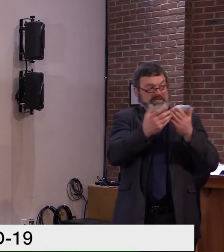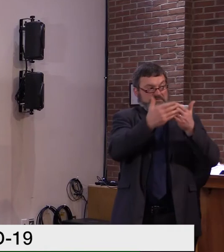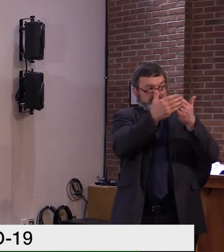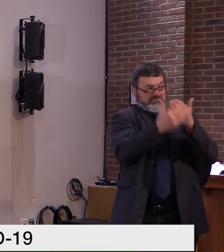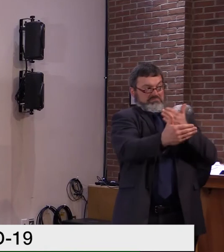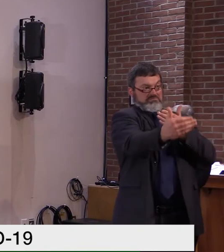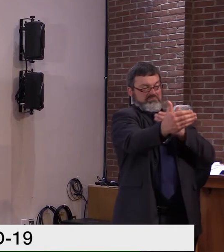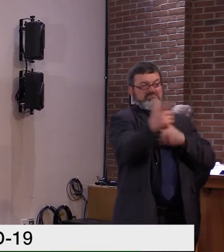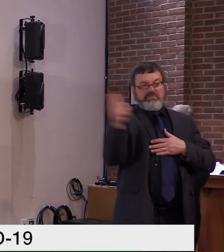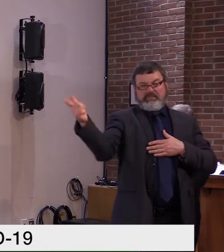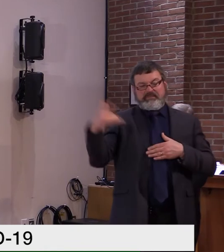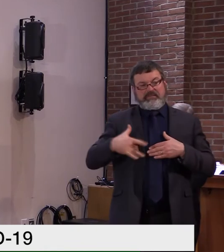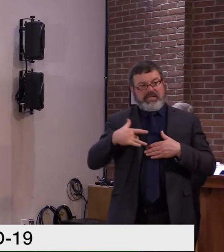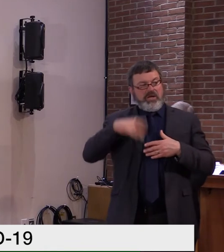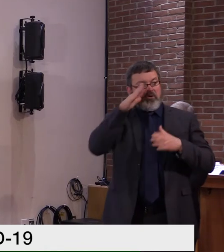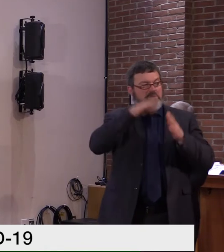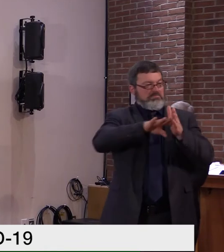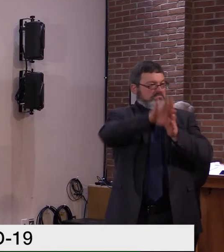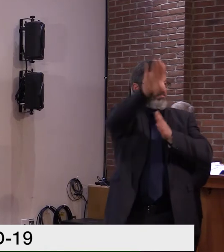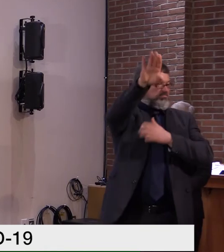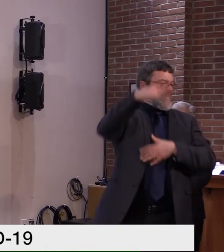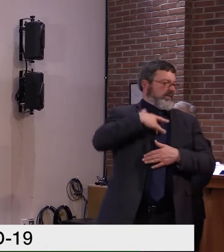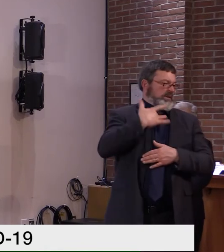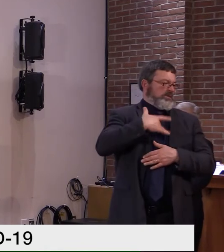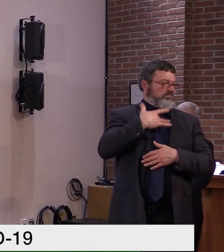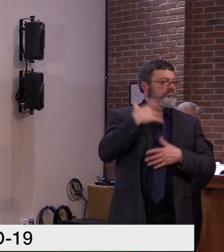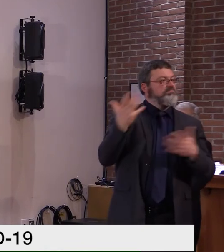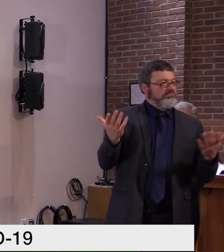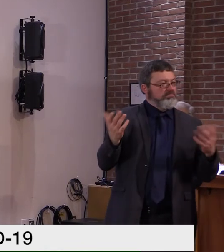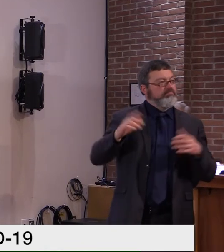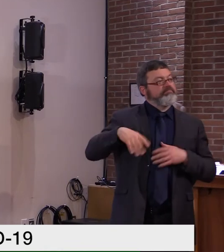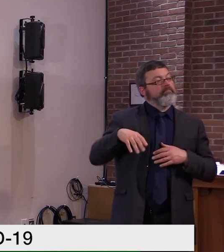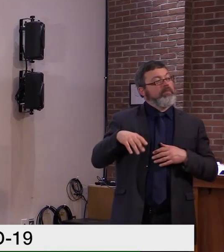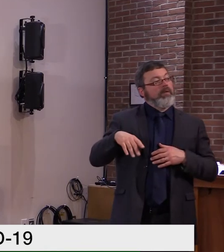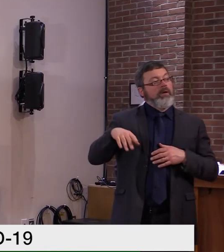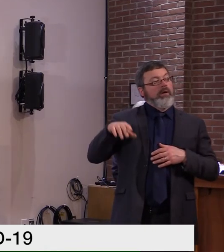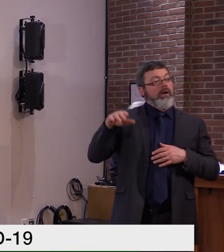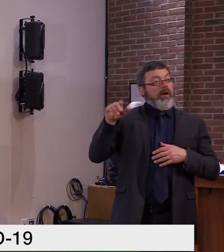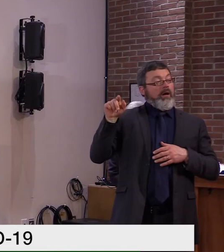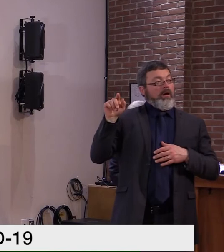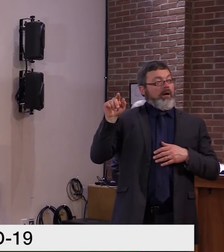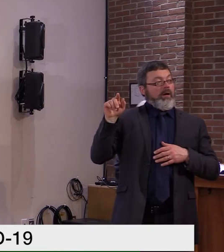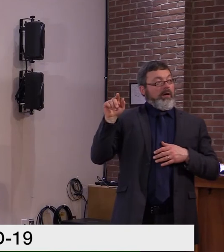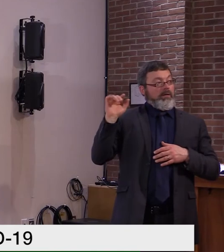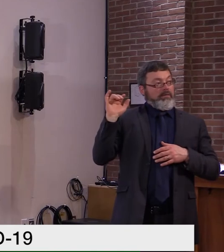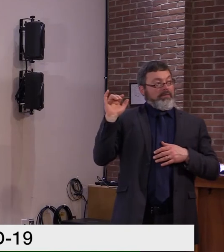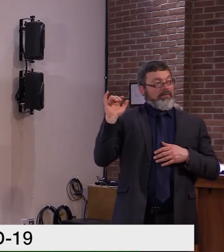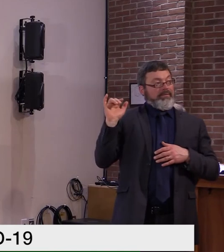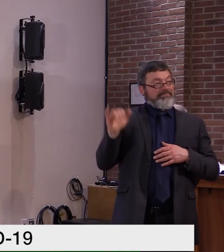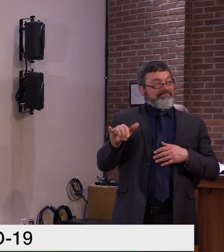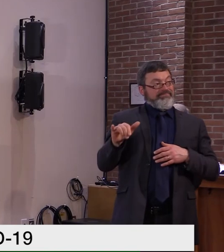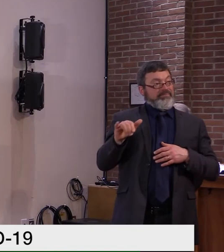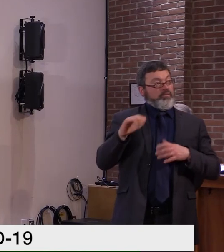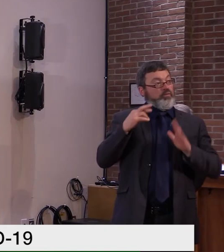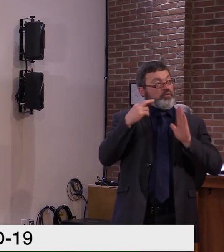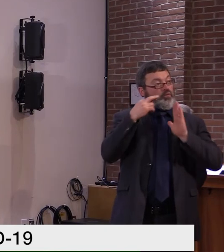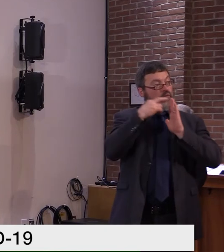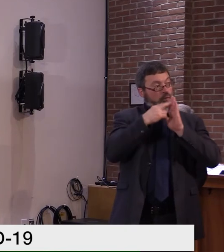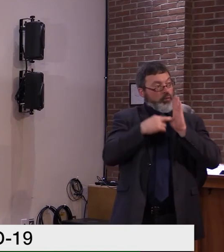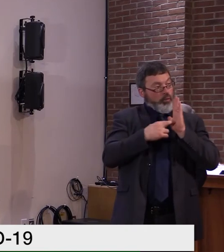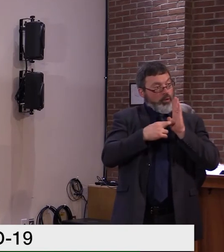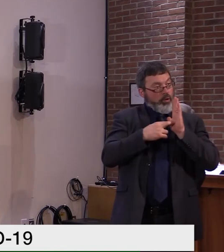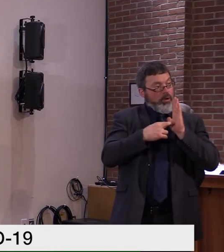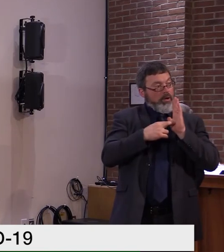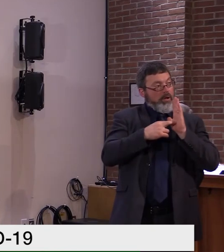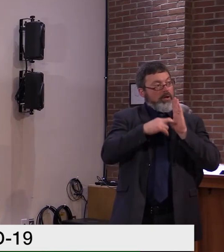gone into effect earlier on? No, I think it was the appropriate time, obviously. I mean,